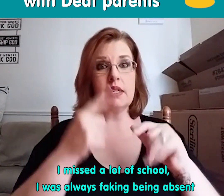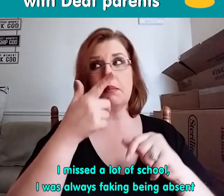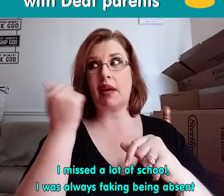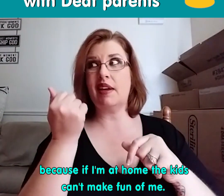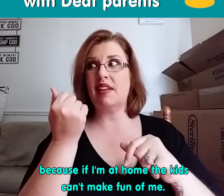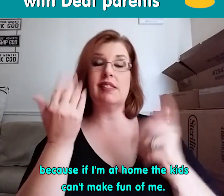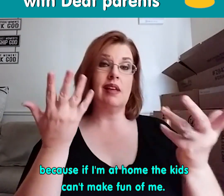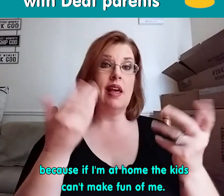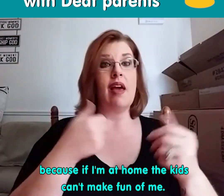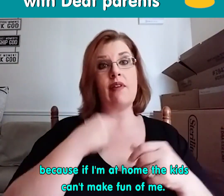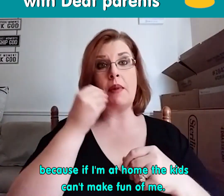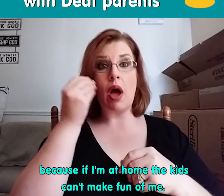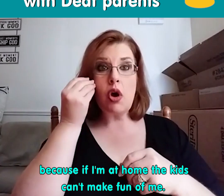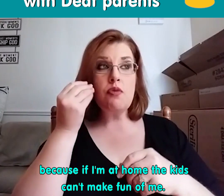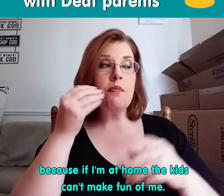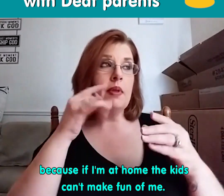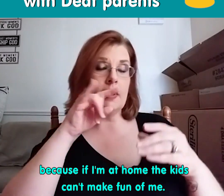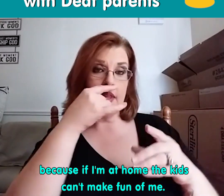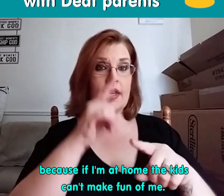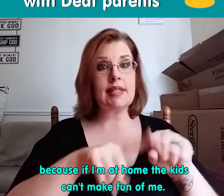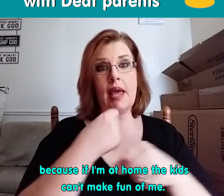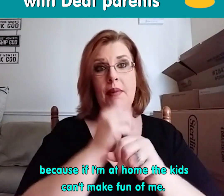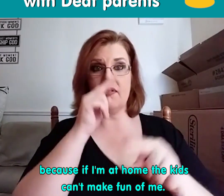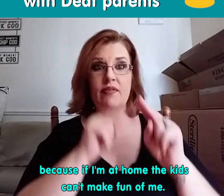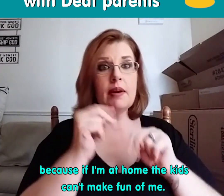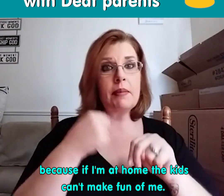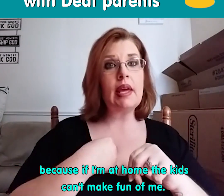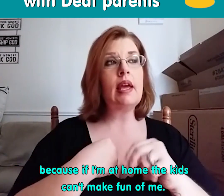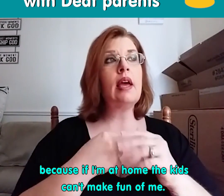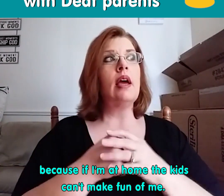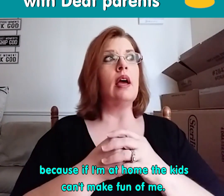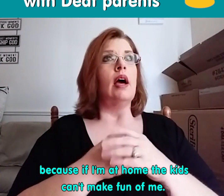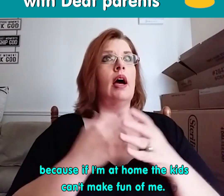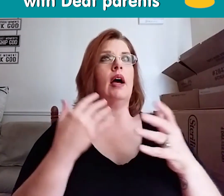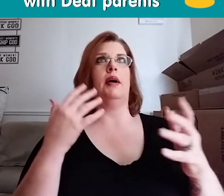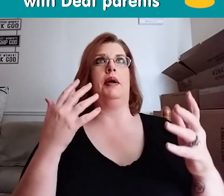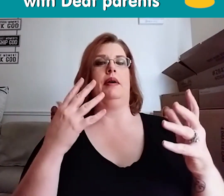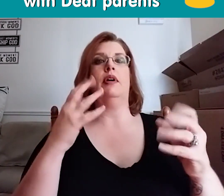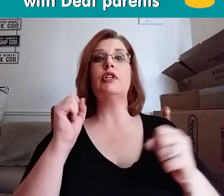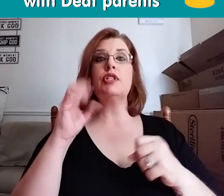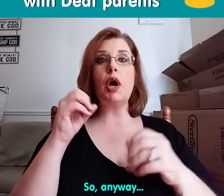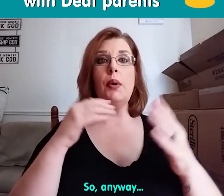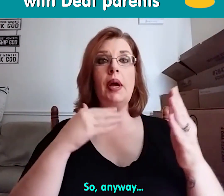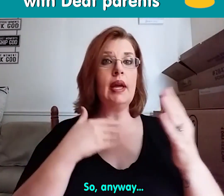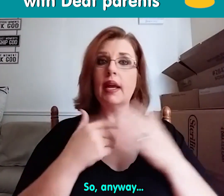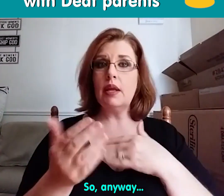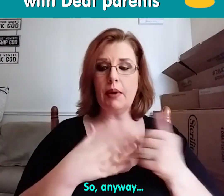absent, because if I'm at home, the kids can't make fun of me. So